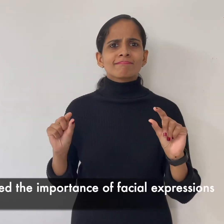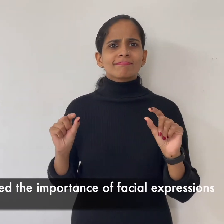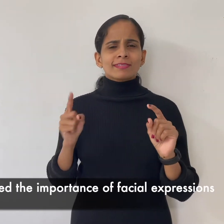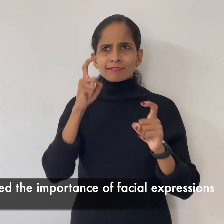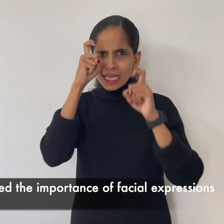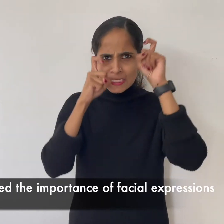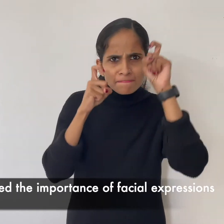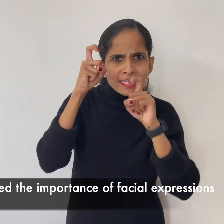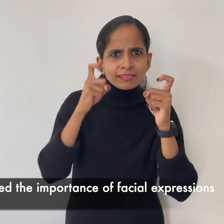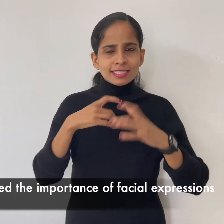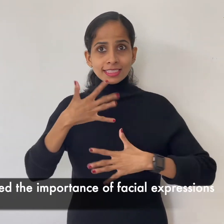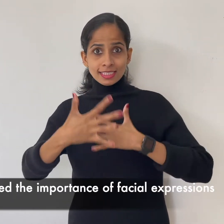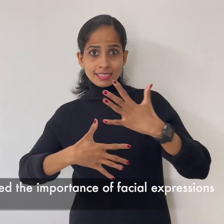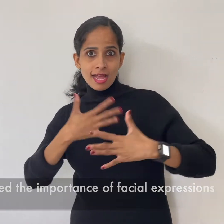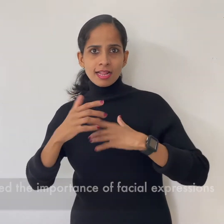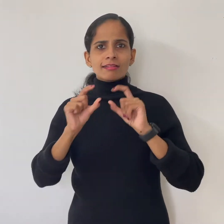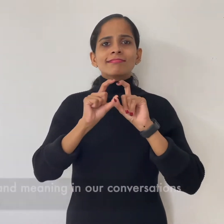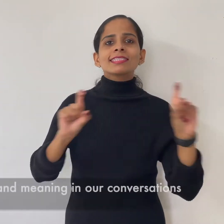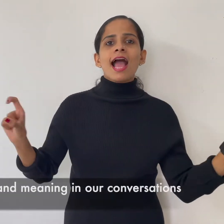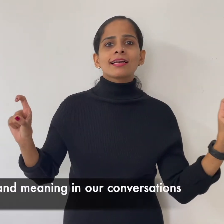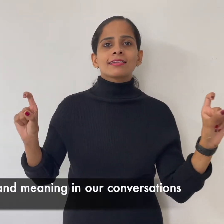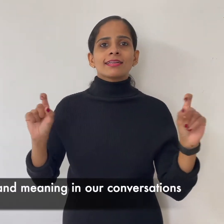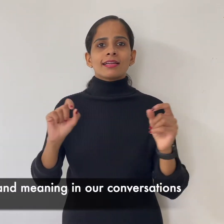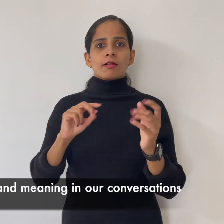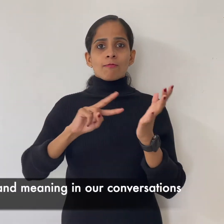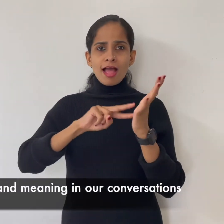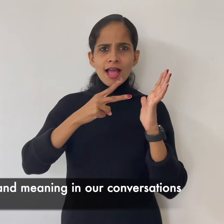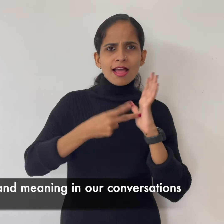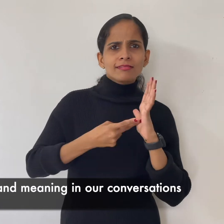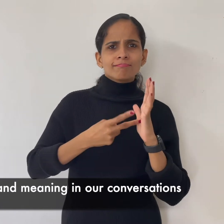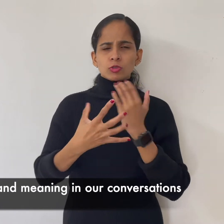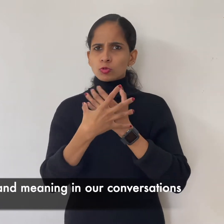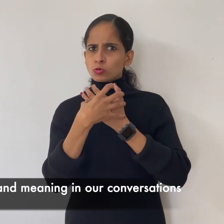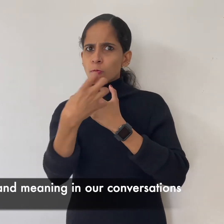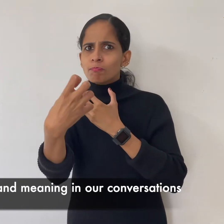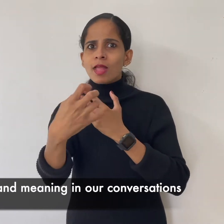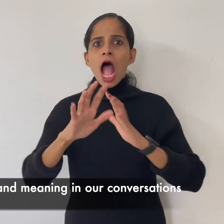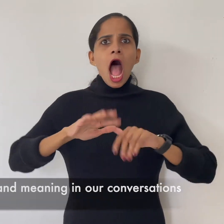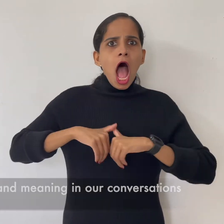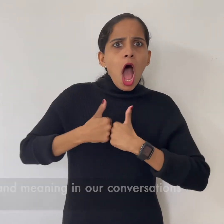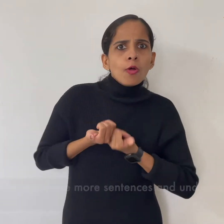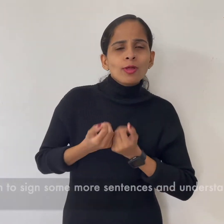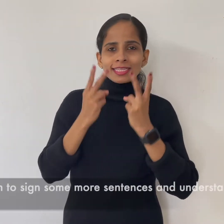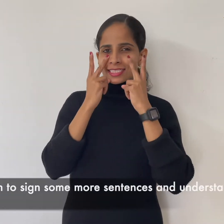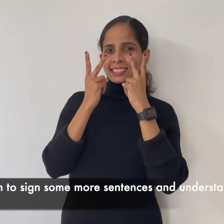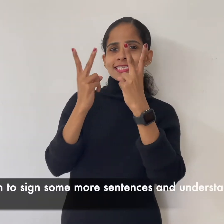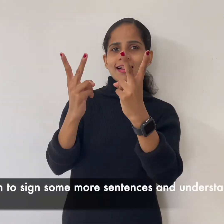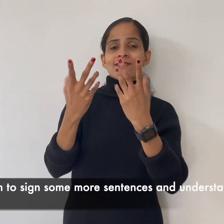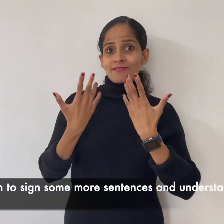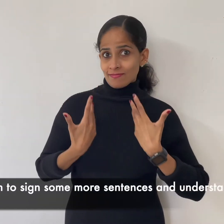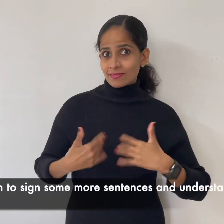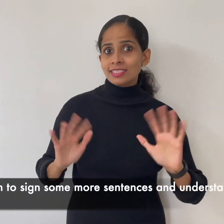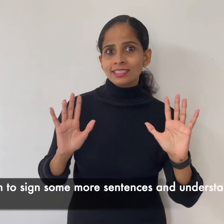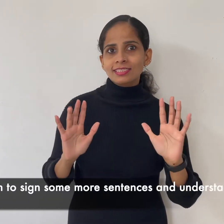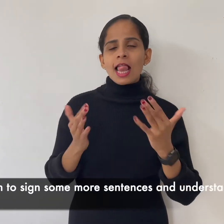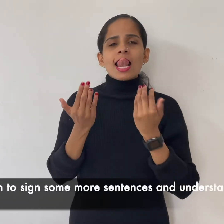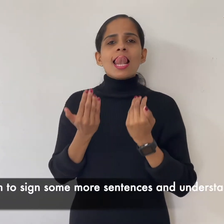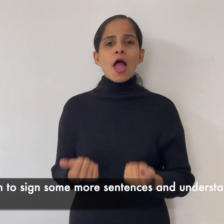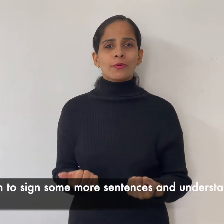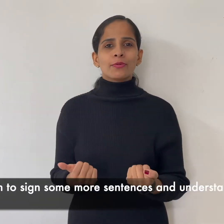facial expressions in relaying clarity and meaning in our conversation. So now we will learn to